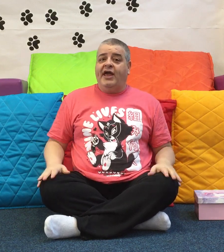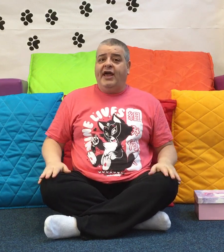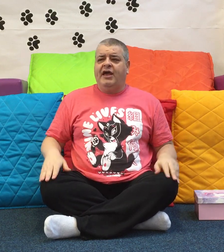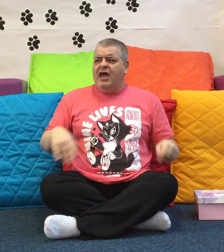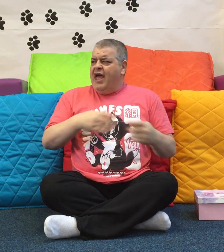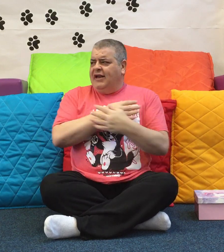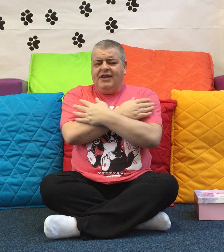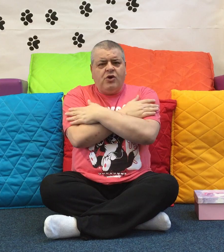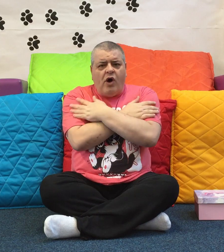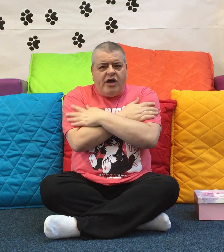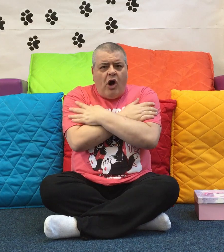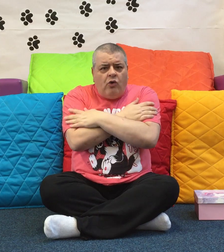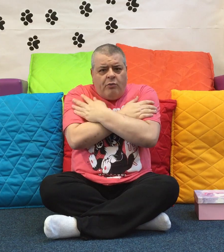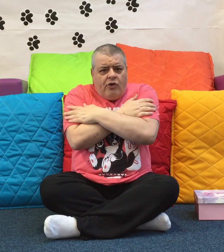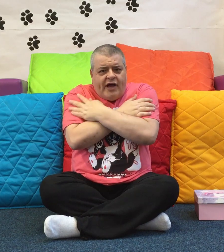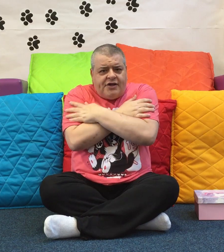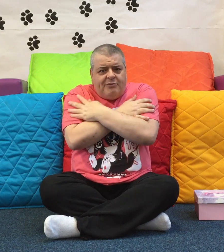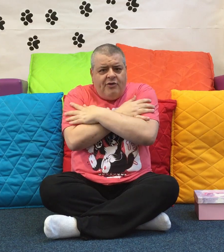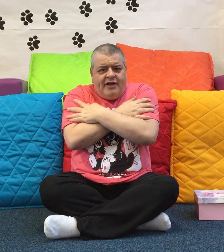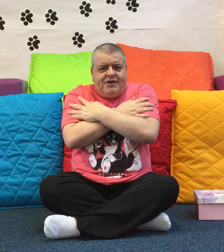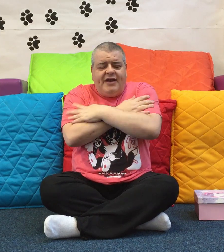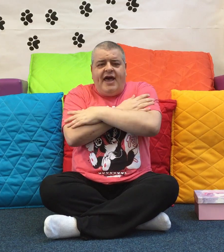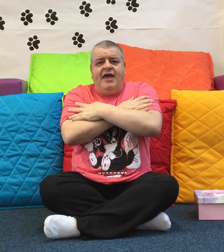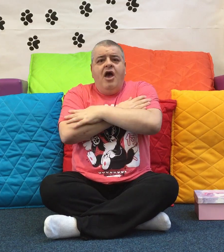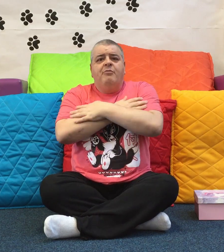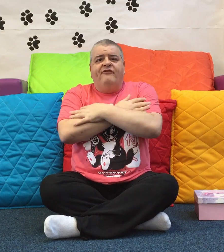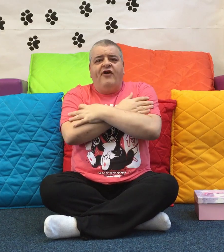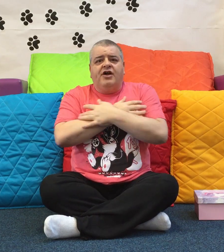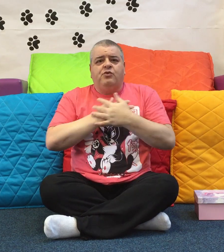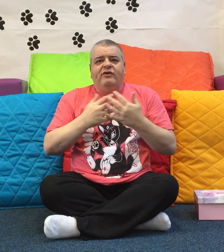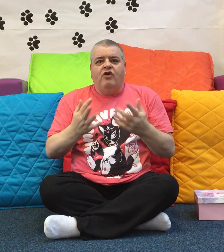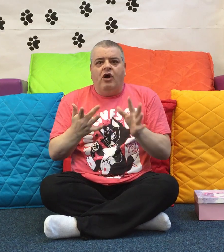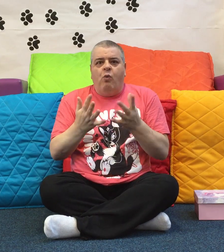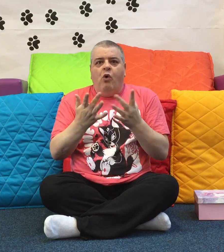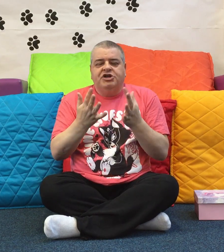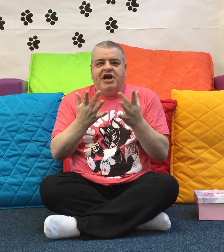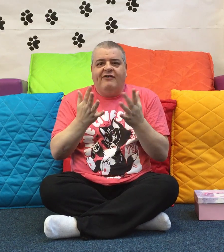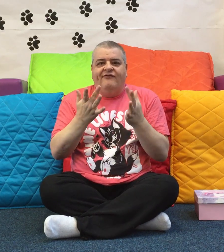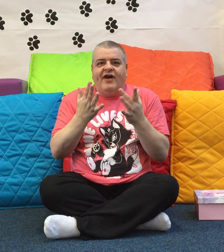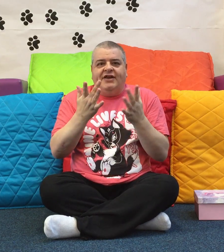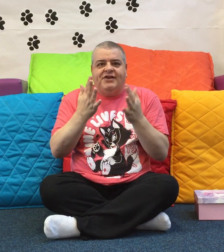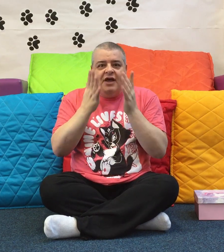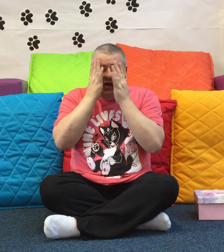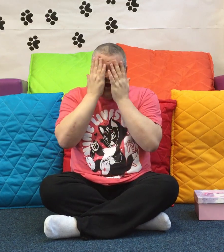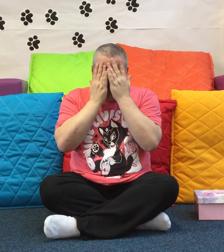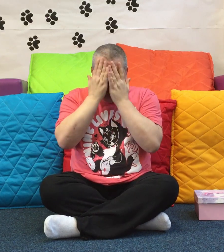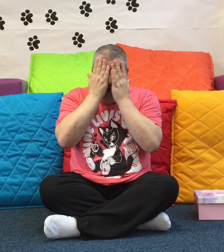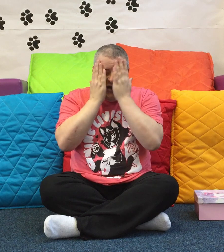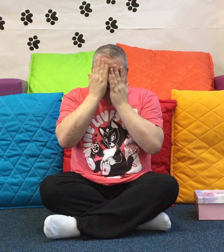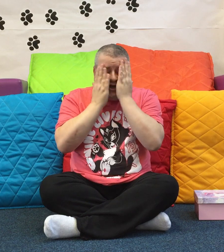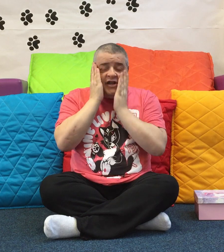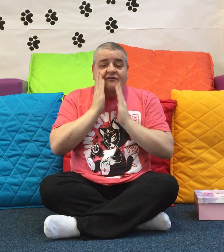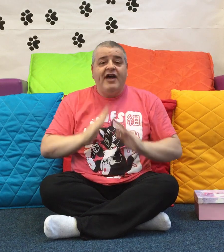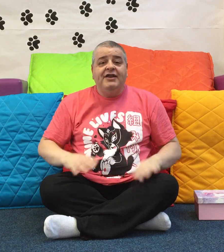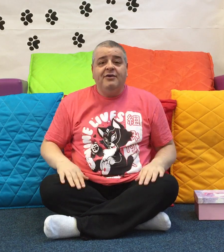morning. It is quite a cold morning as I'm doing this today. But first, we've got to wash our face. So everybody ready to wash their face? Here we